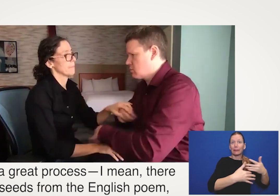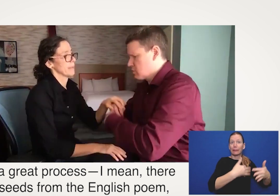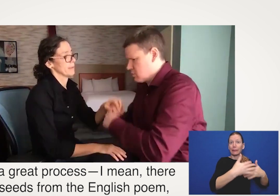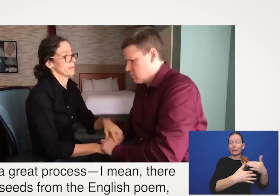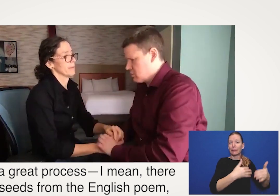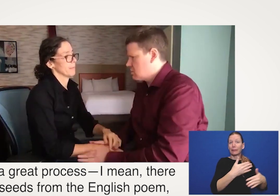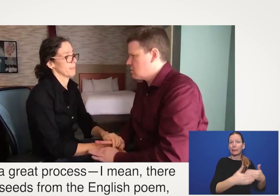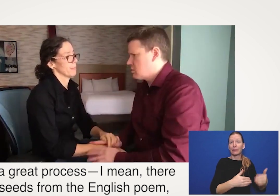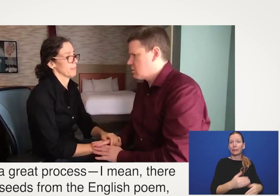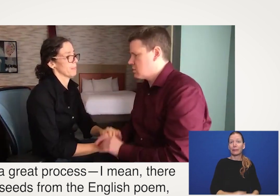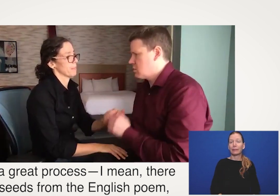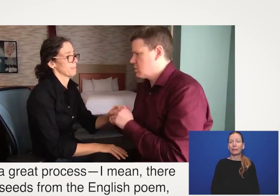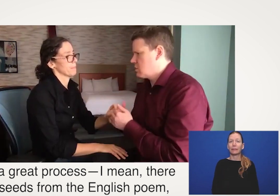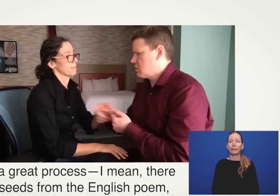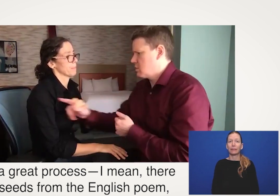but